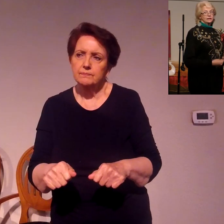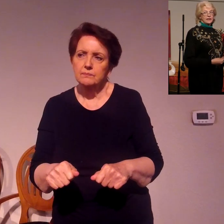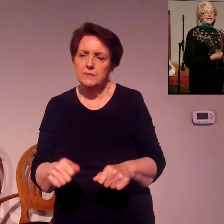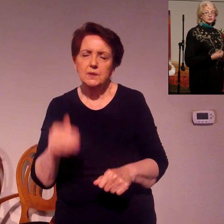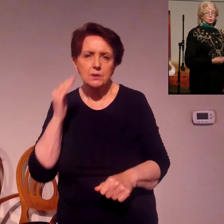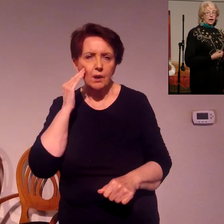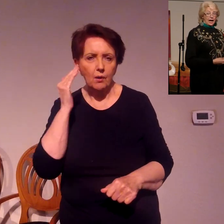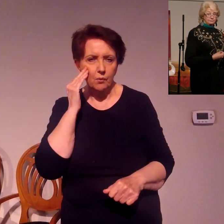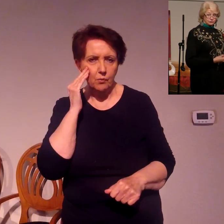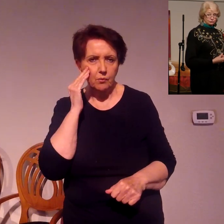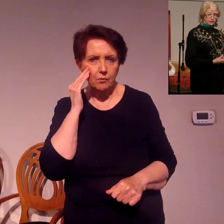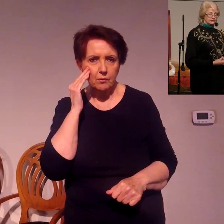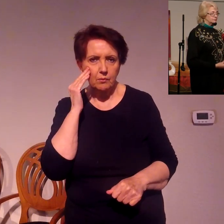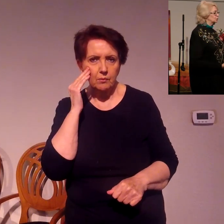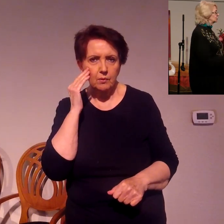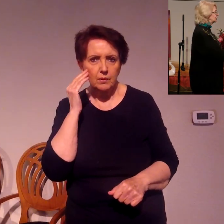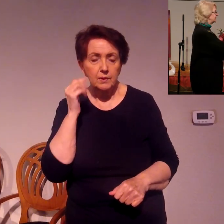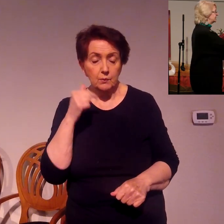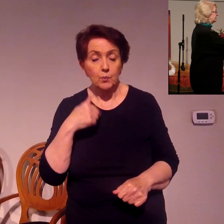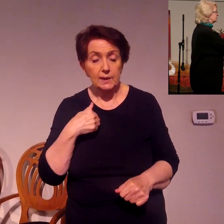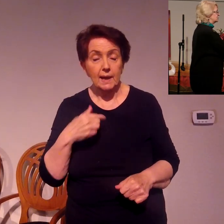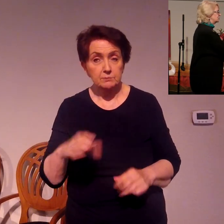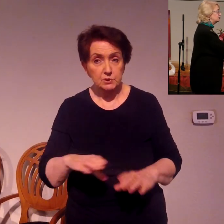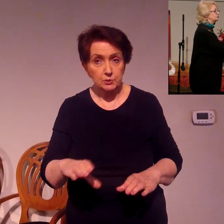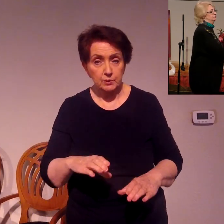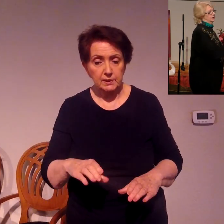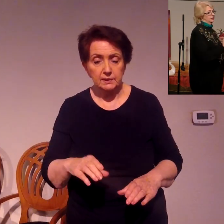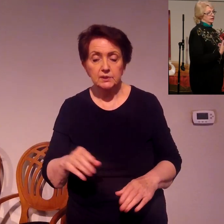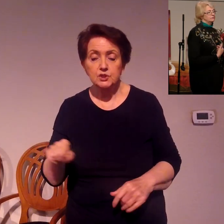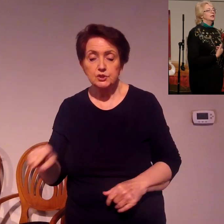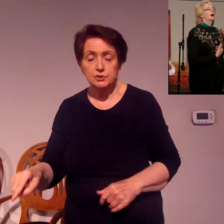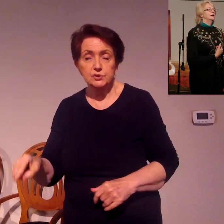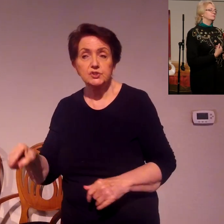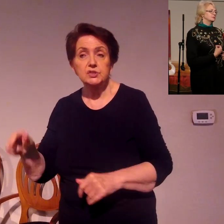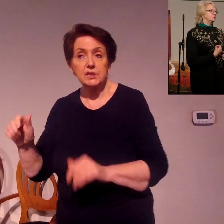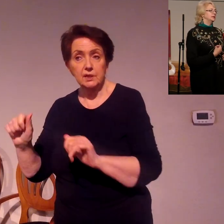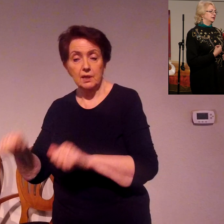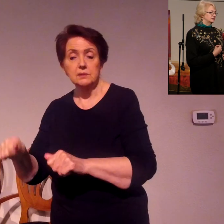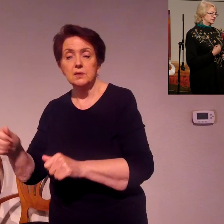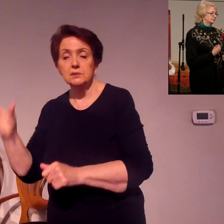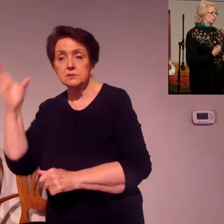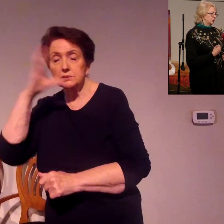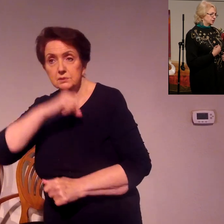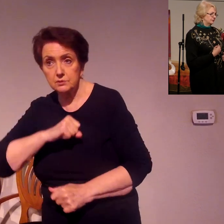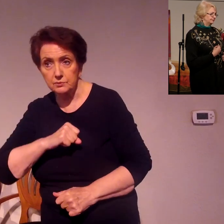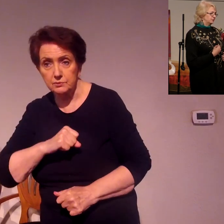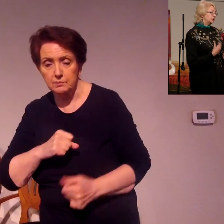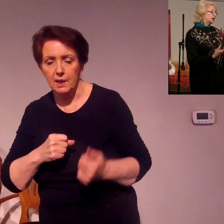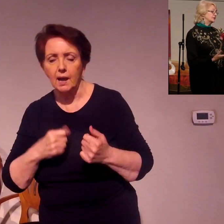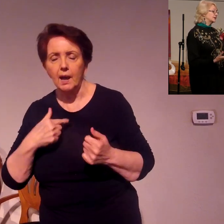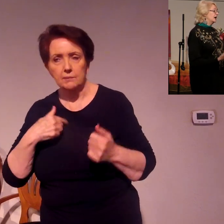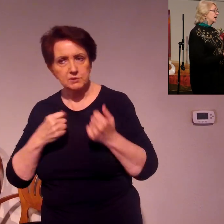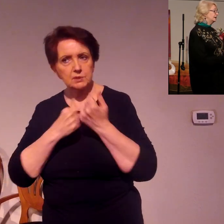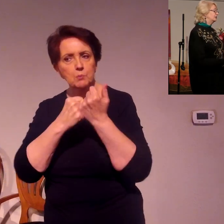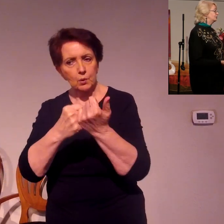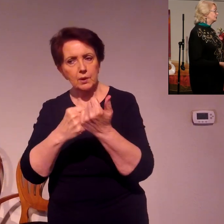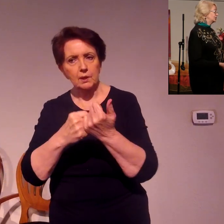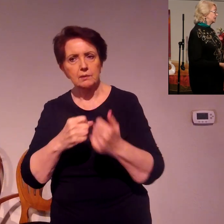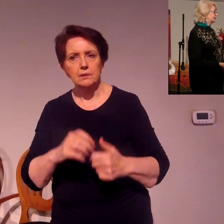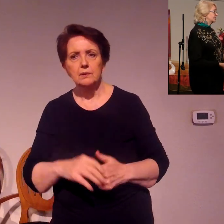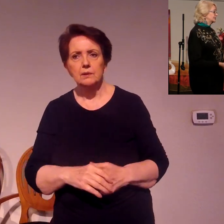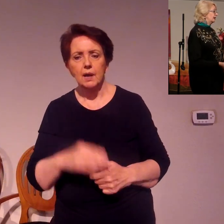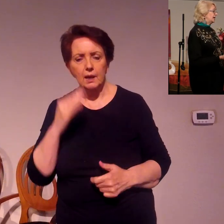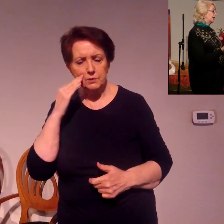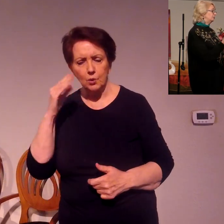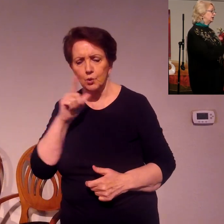know that that's what I'm doing, the more she can assume that I am speaking in support. Because I know who